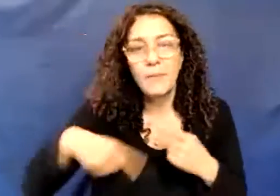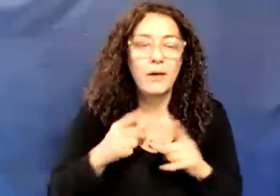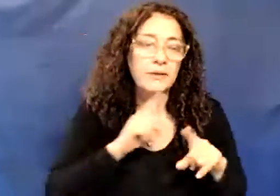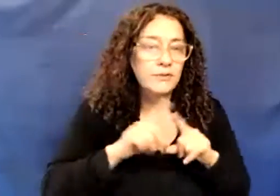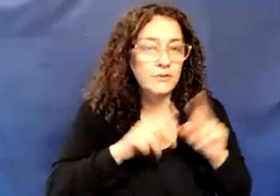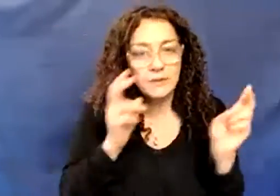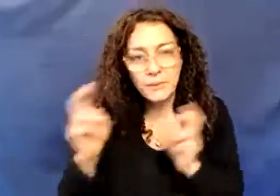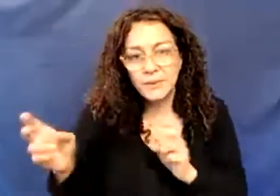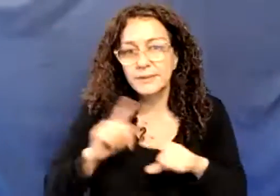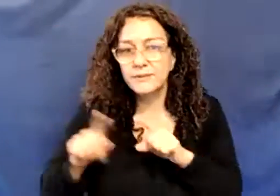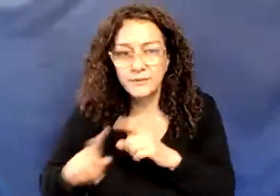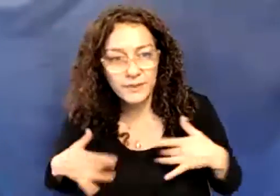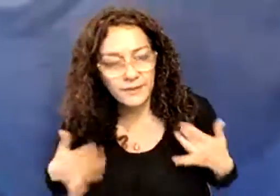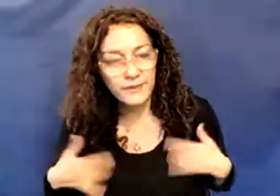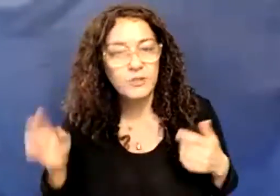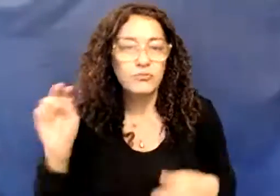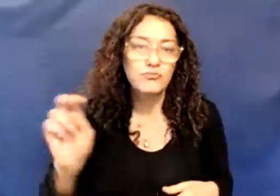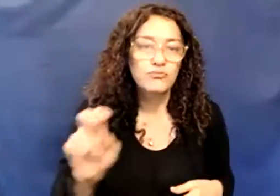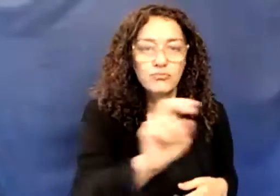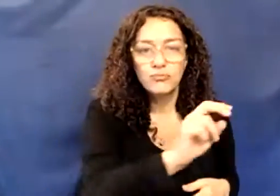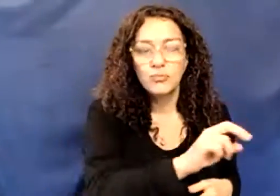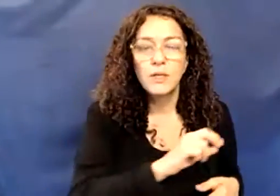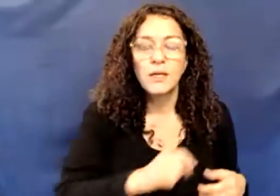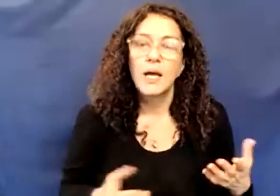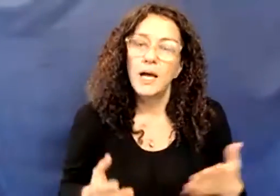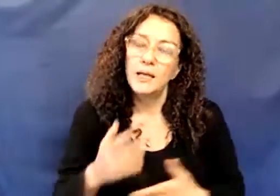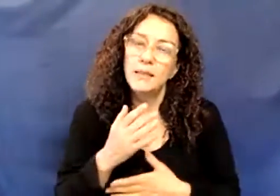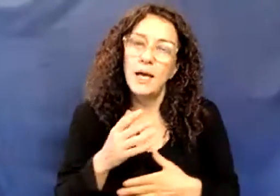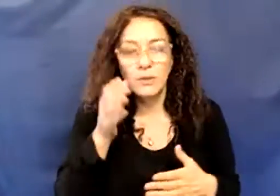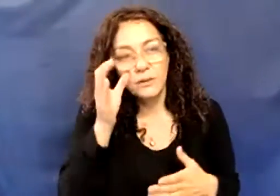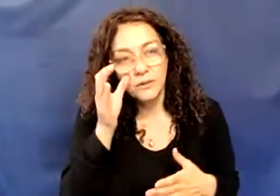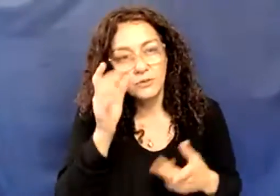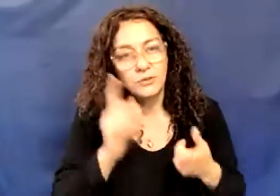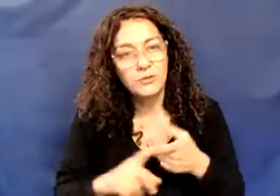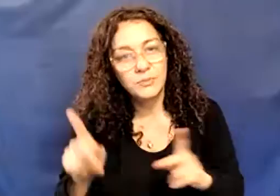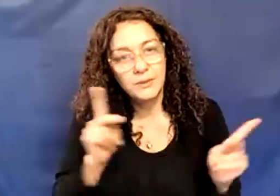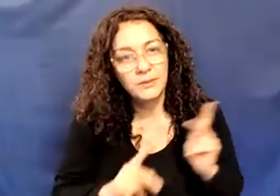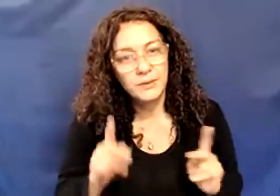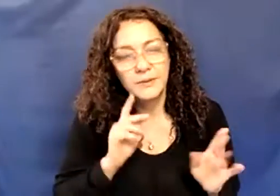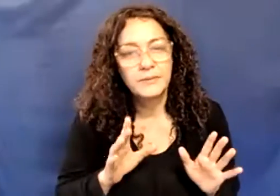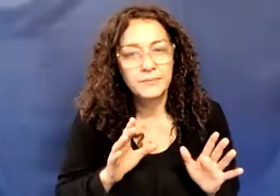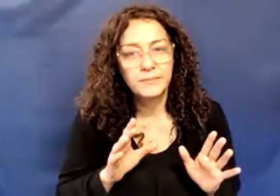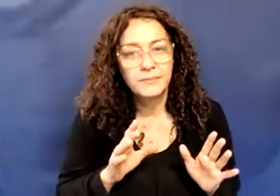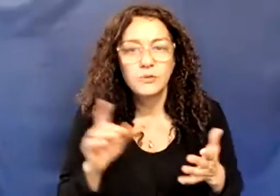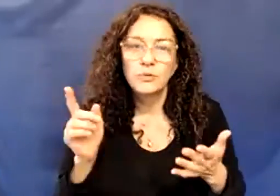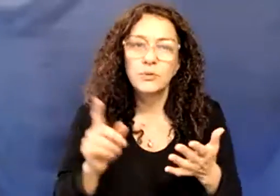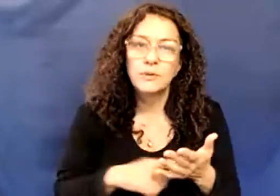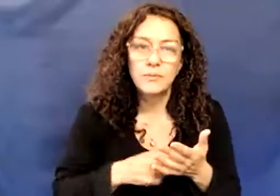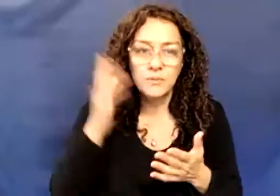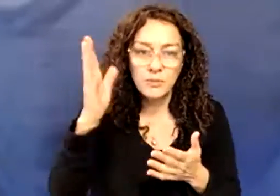how some of the people would say things right before me, and they would say the exact